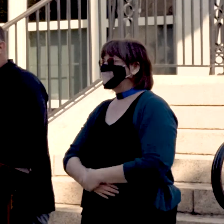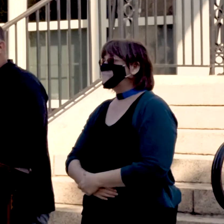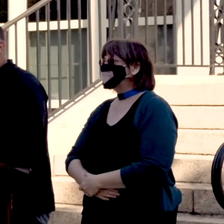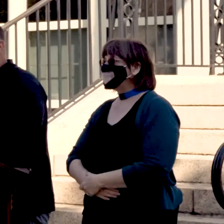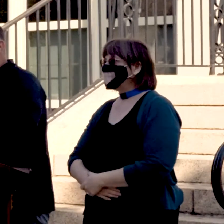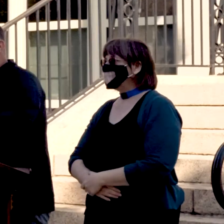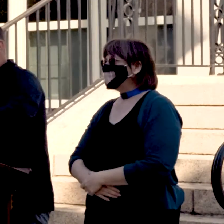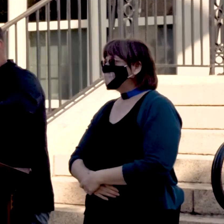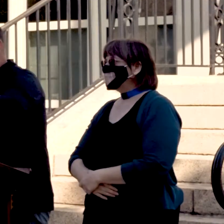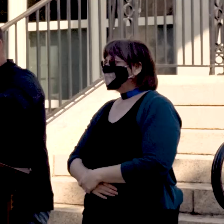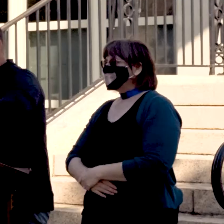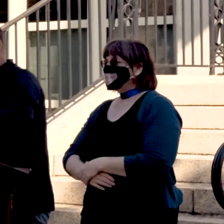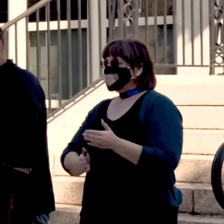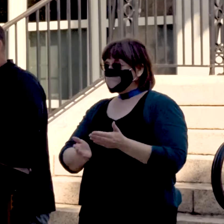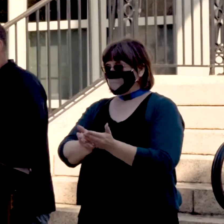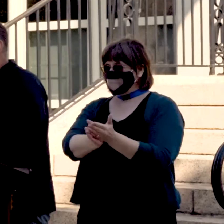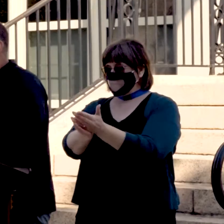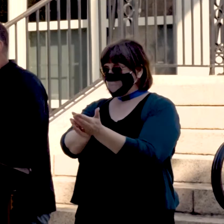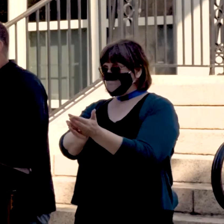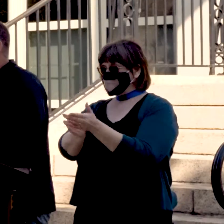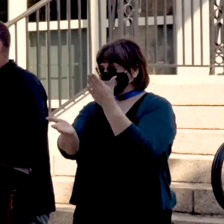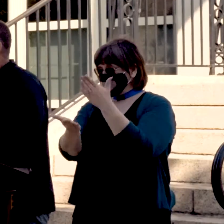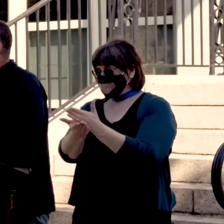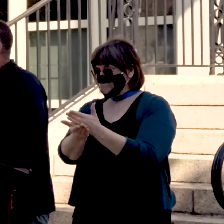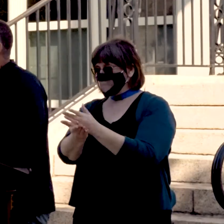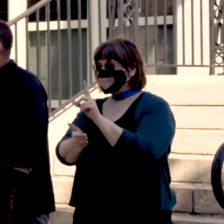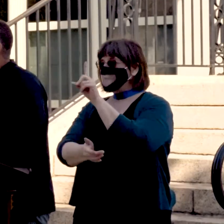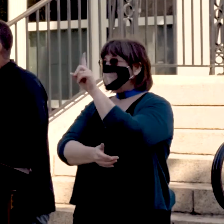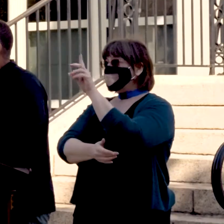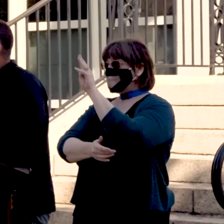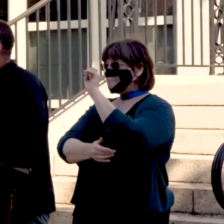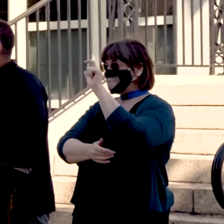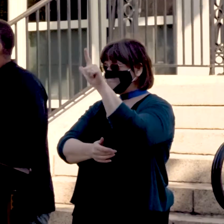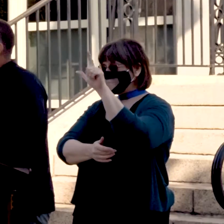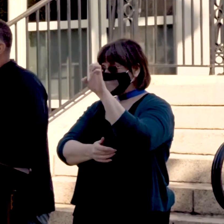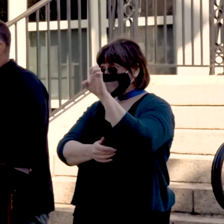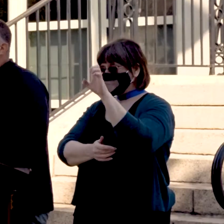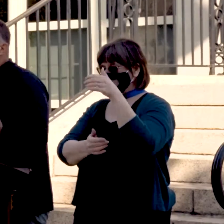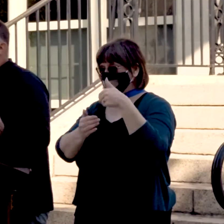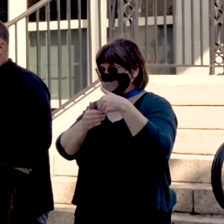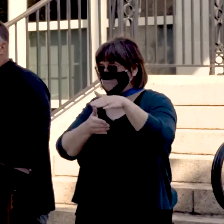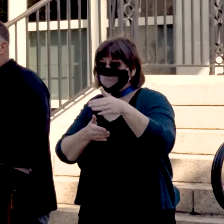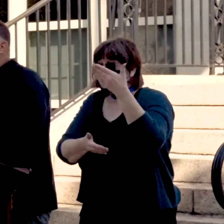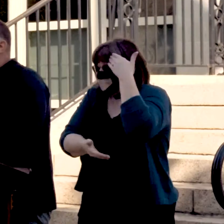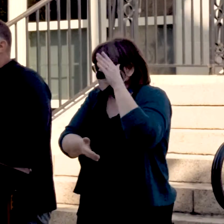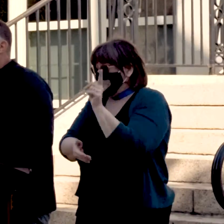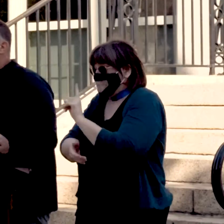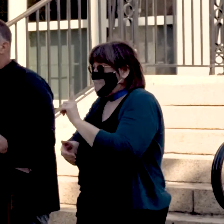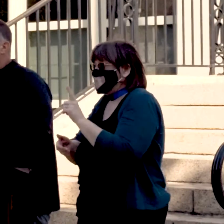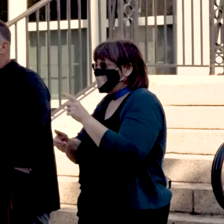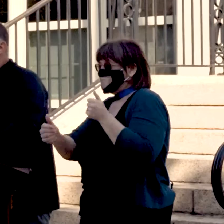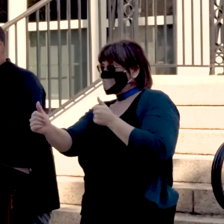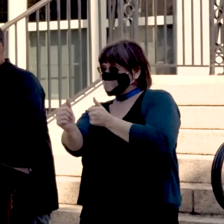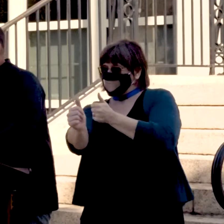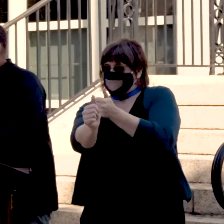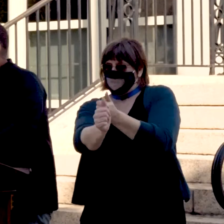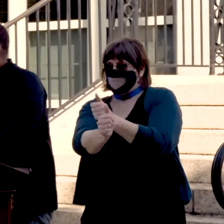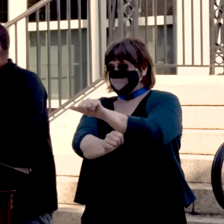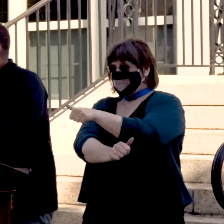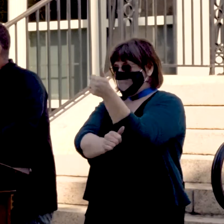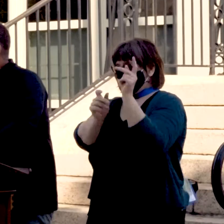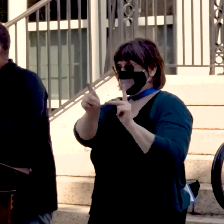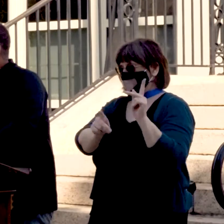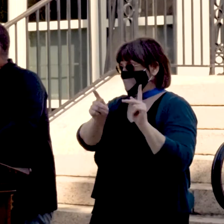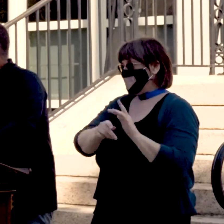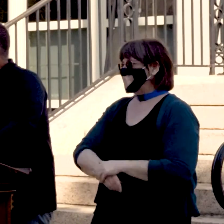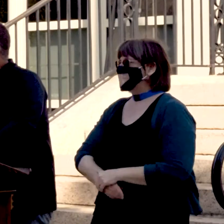up, the boat pulls up, and we get out, and we're about a mile and a half away, and we didn't know where we were going. We're just following the other Union